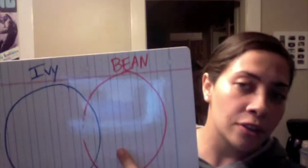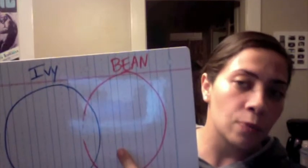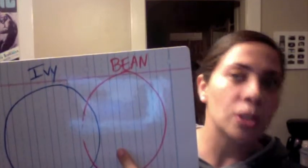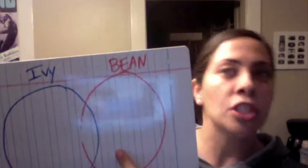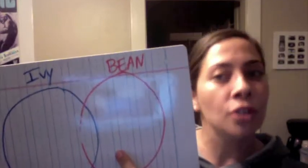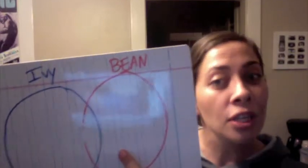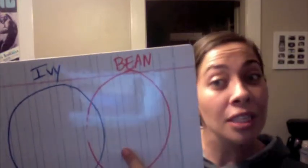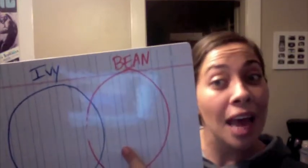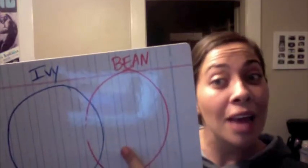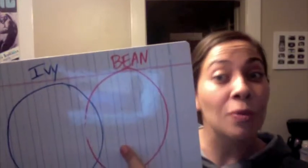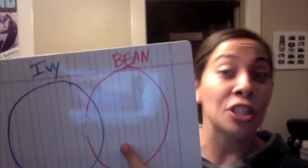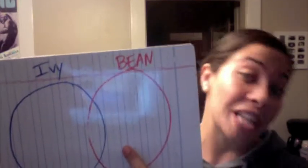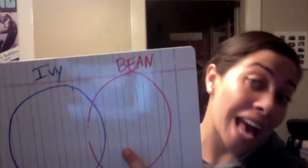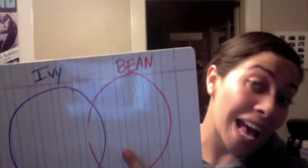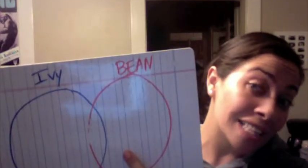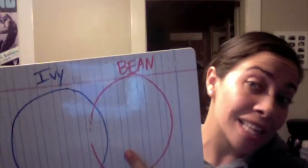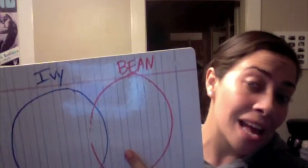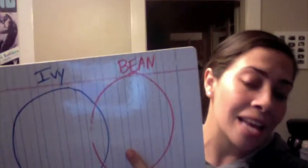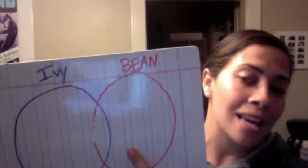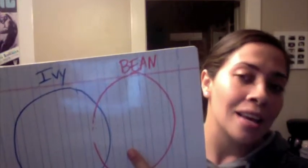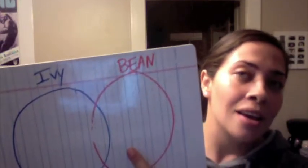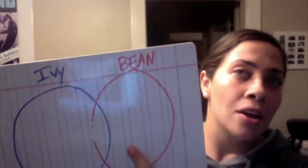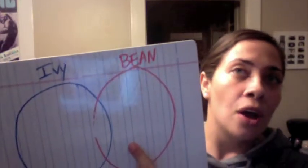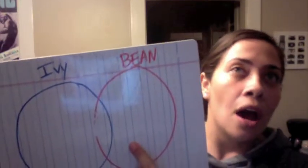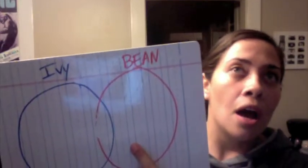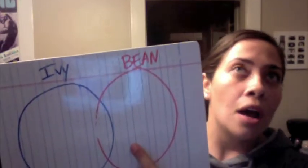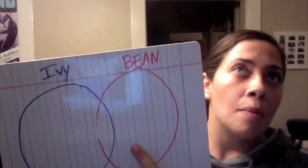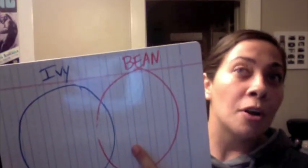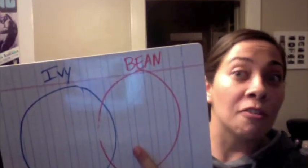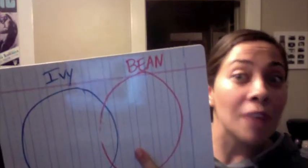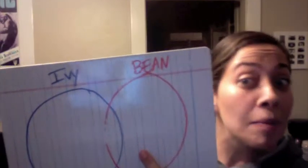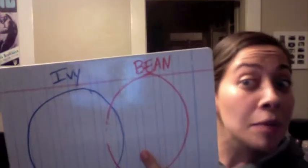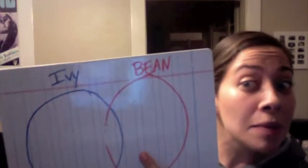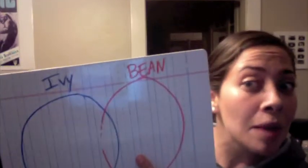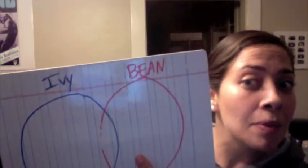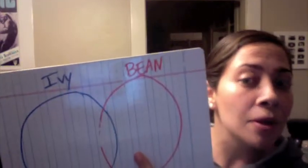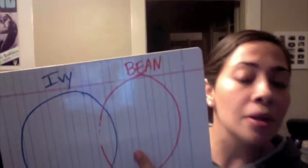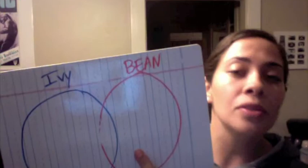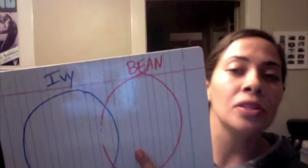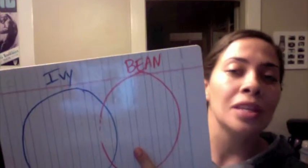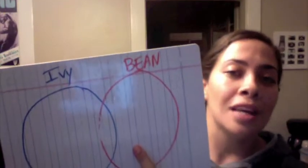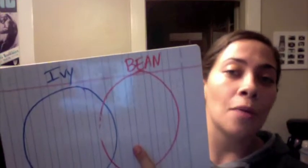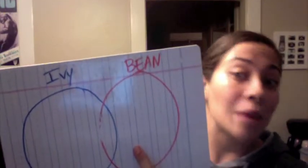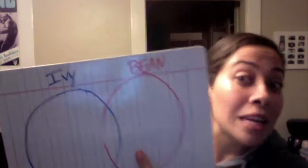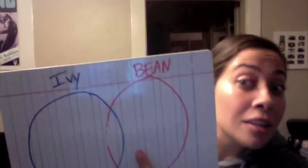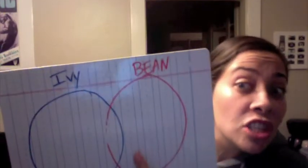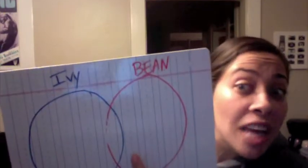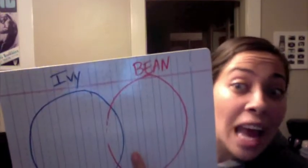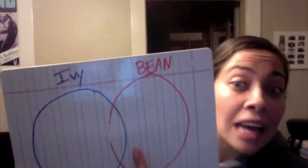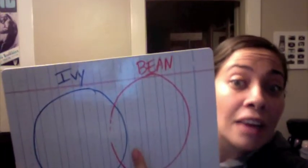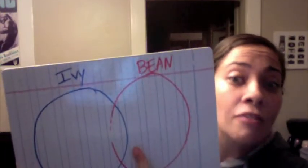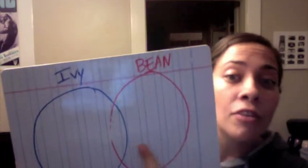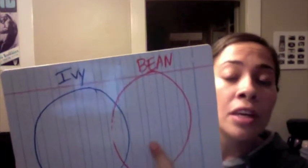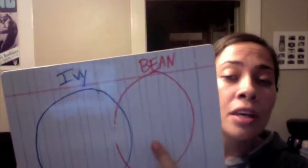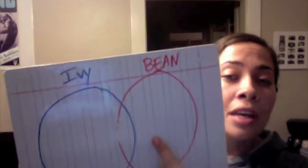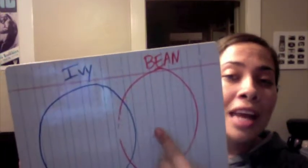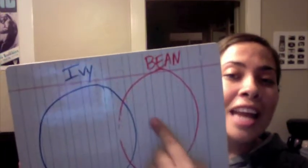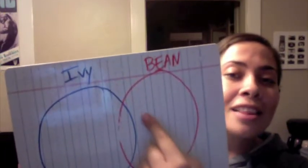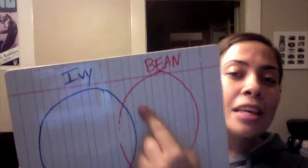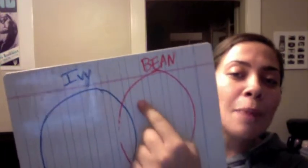she looks like, what she acts like, her family members, how many does she have, anything about her